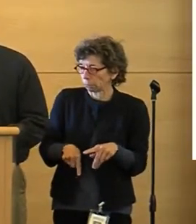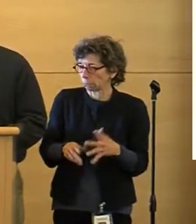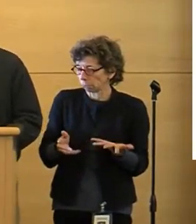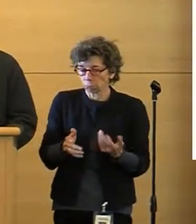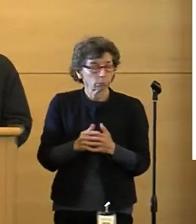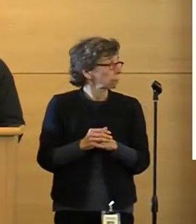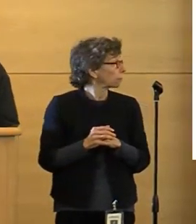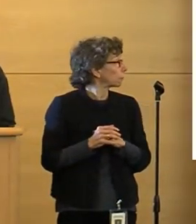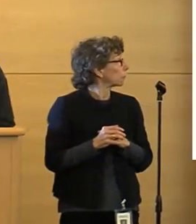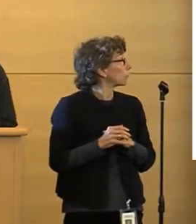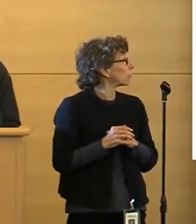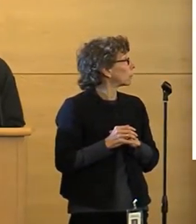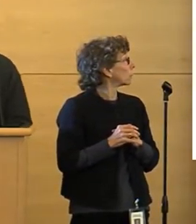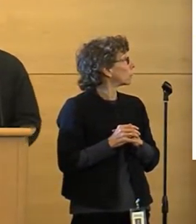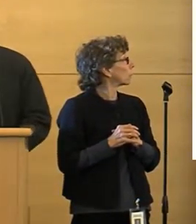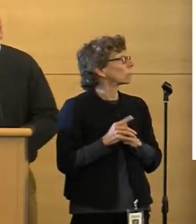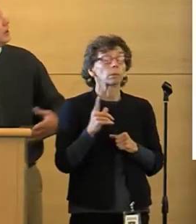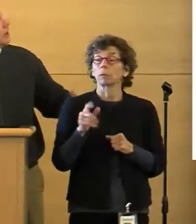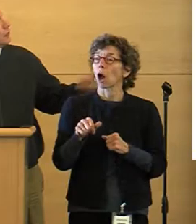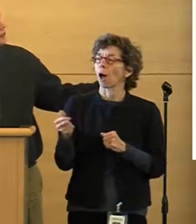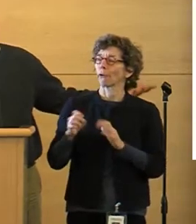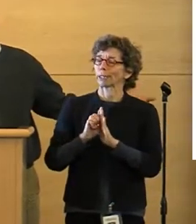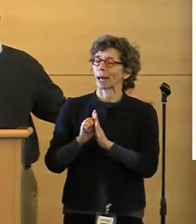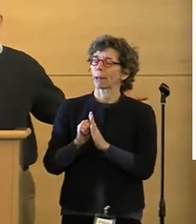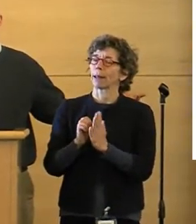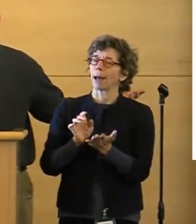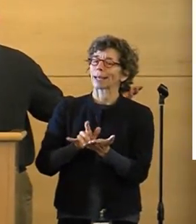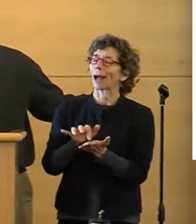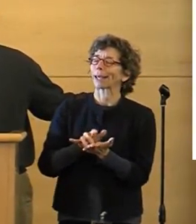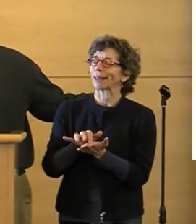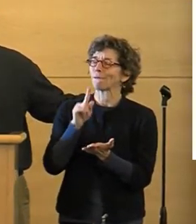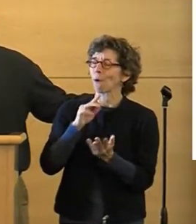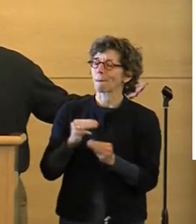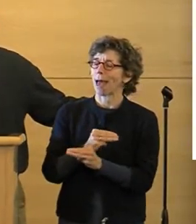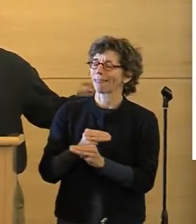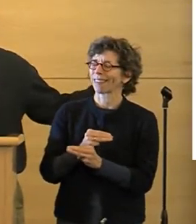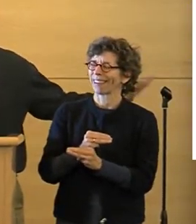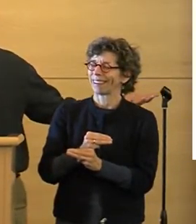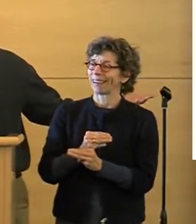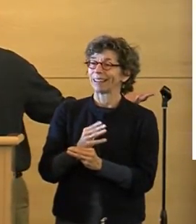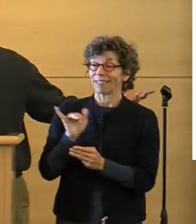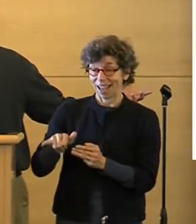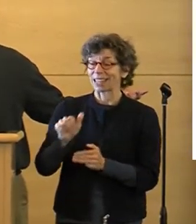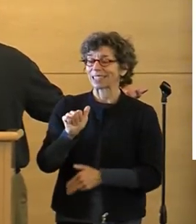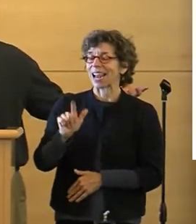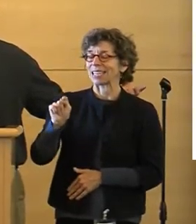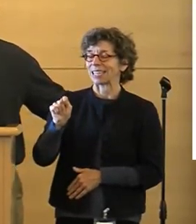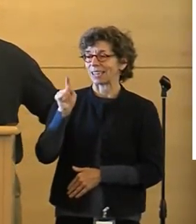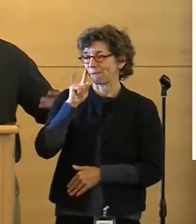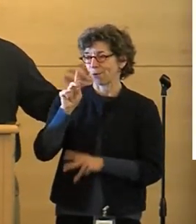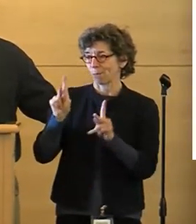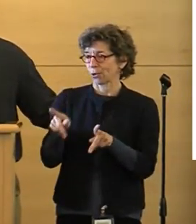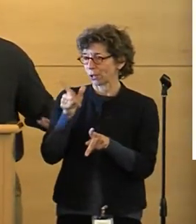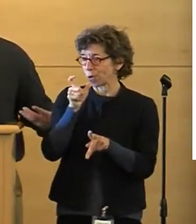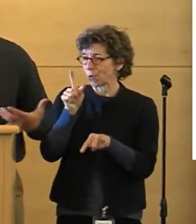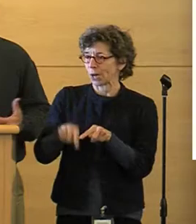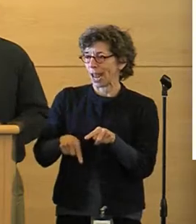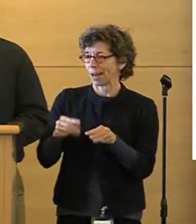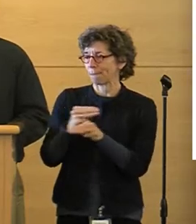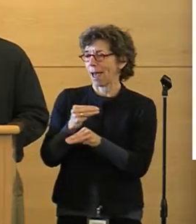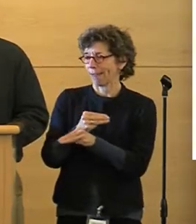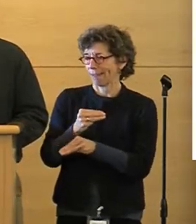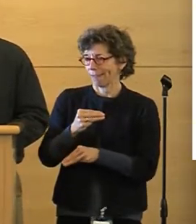control a computer and to provide input to a computer with voice alone, makes that possible for somebody that's not able to use a